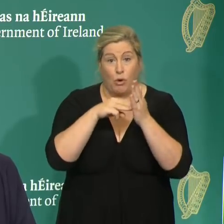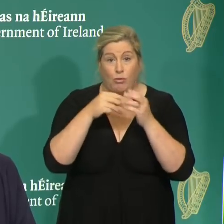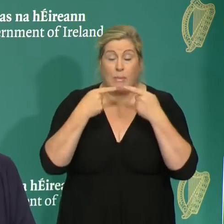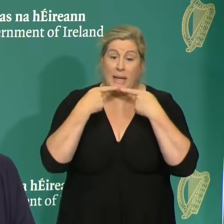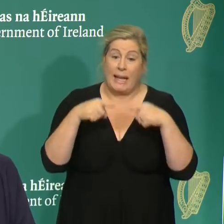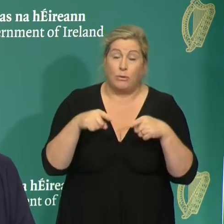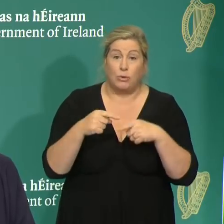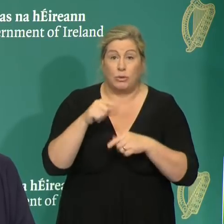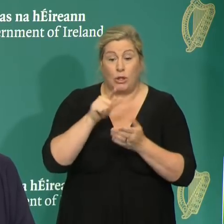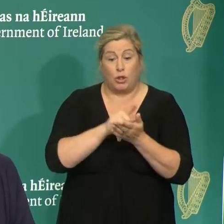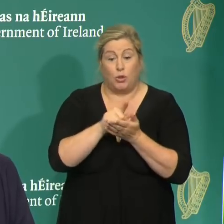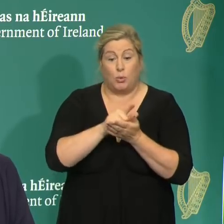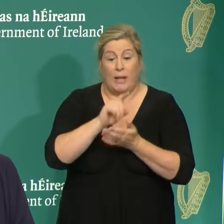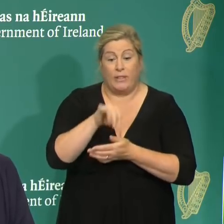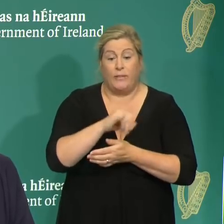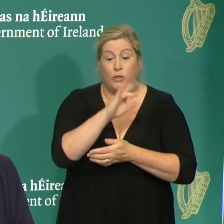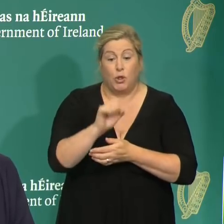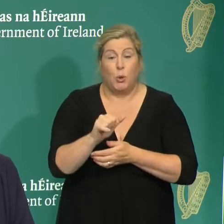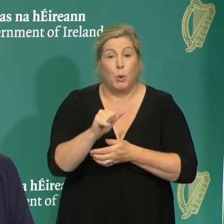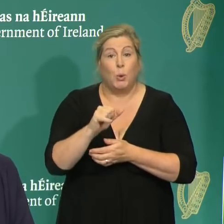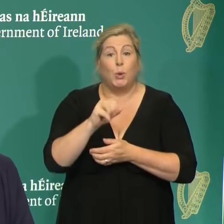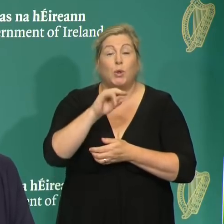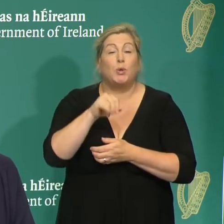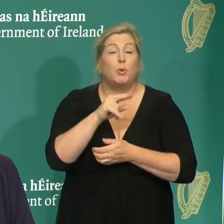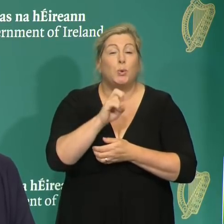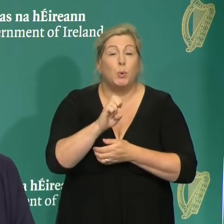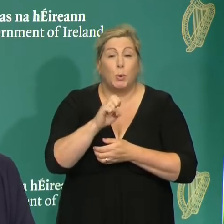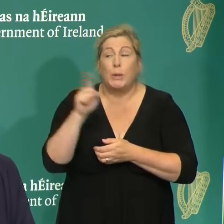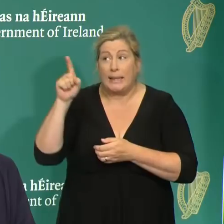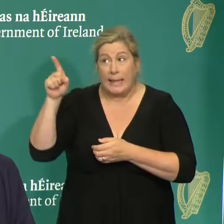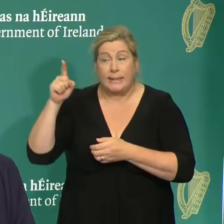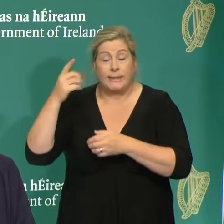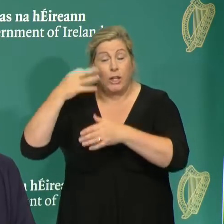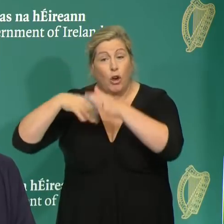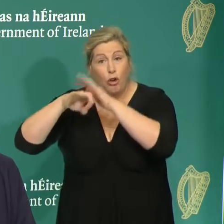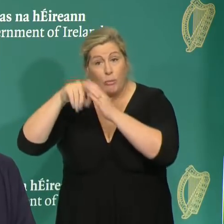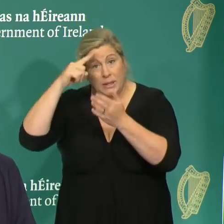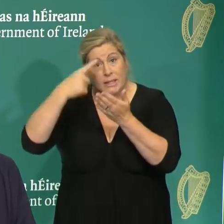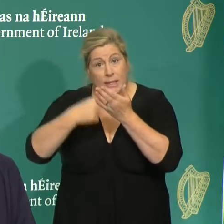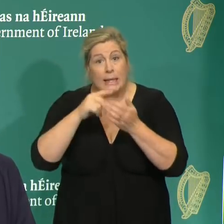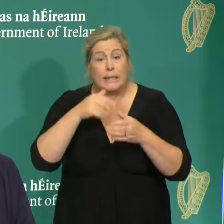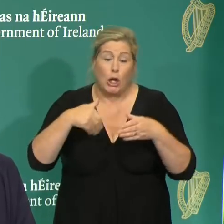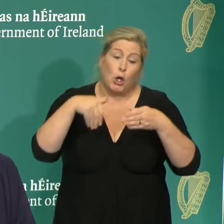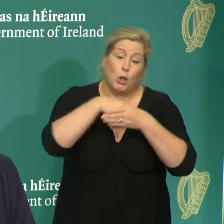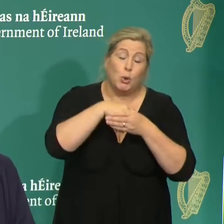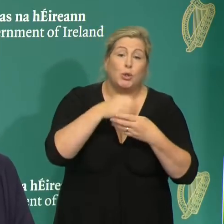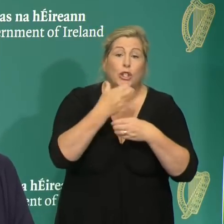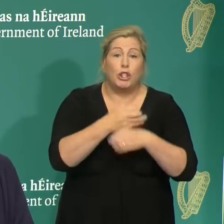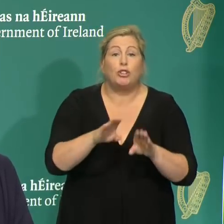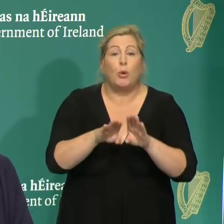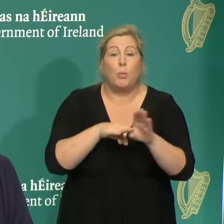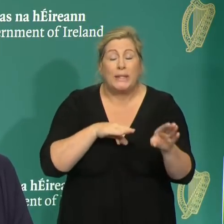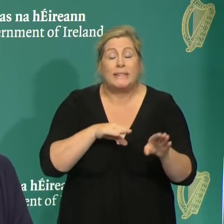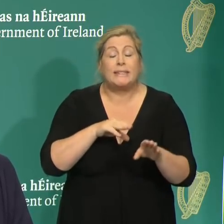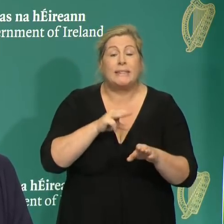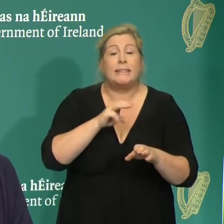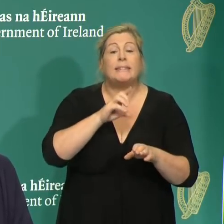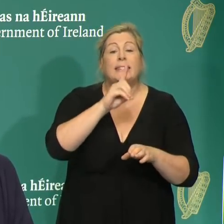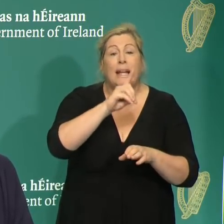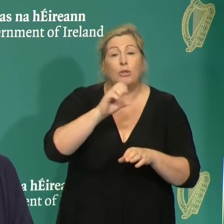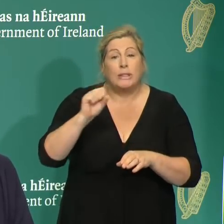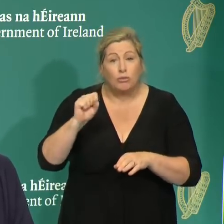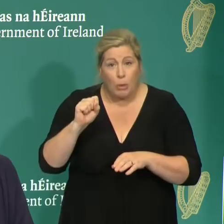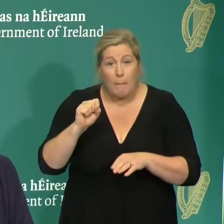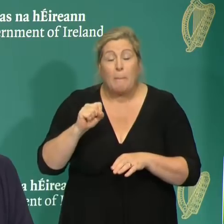of June and the subsequent decision by Government to include post-primary children with Down syndrome, there has been further engagement on